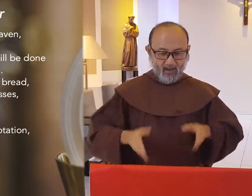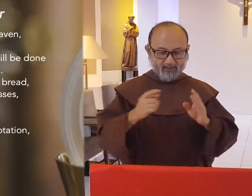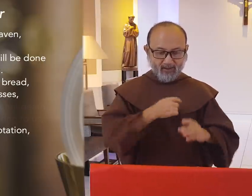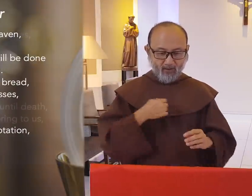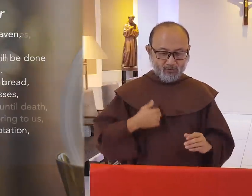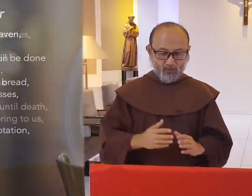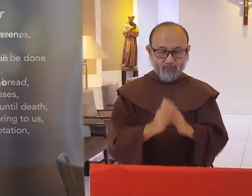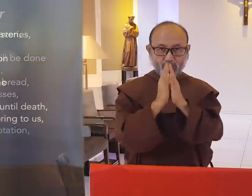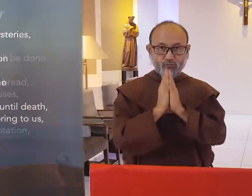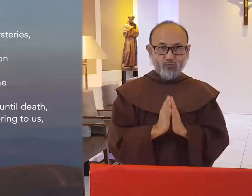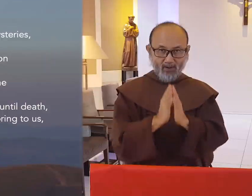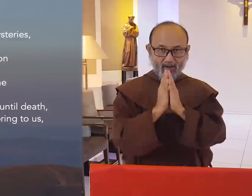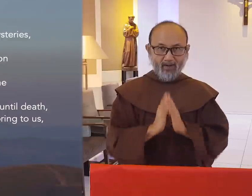Let us pray.